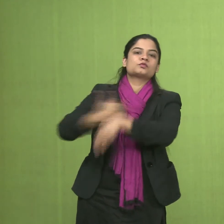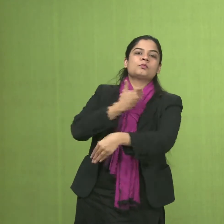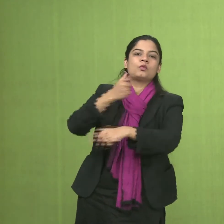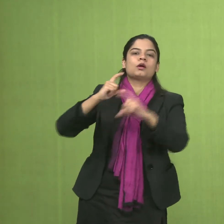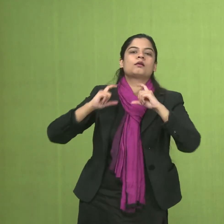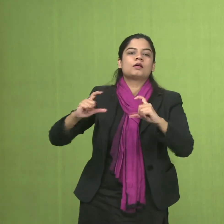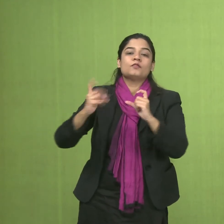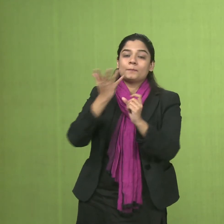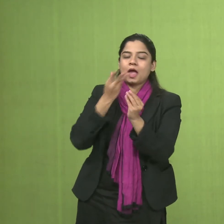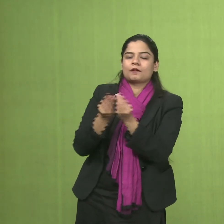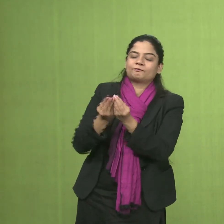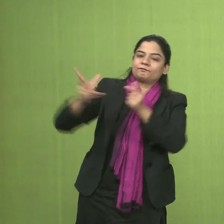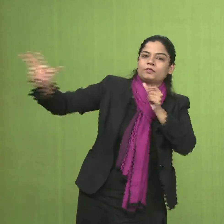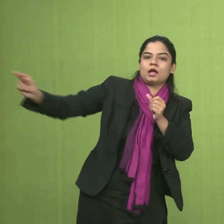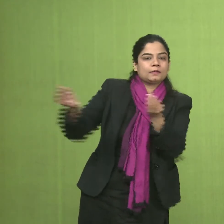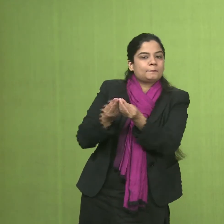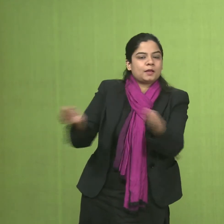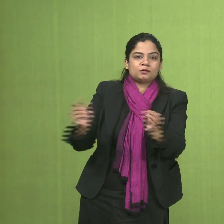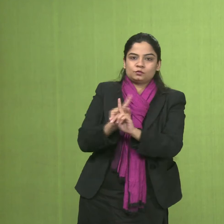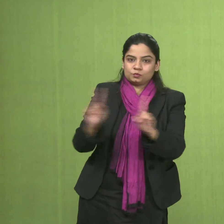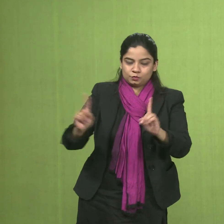hazard and you can get badly injured.